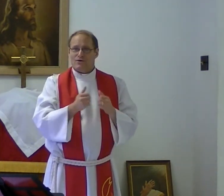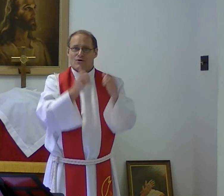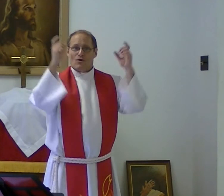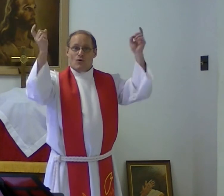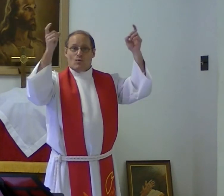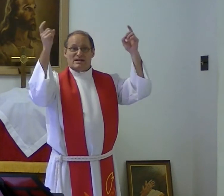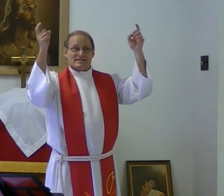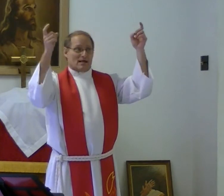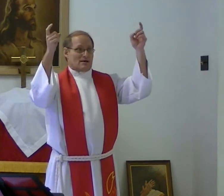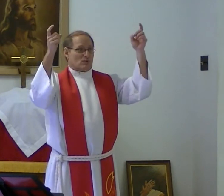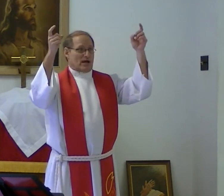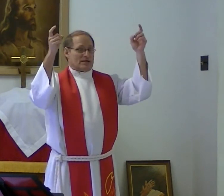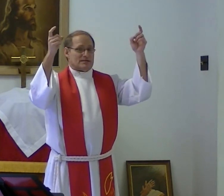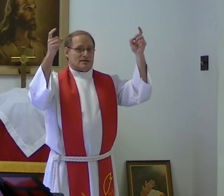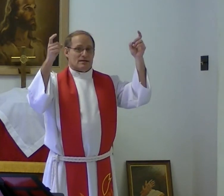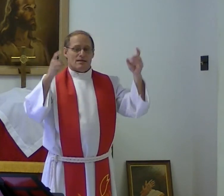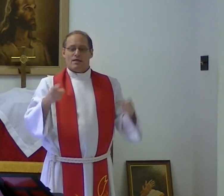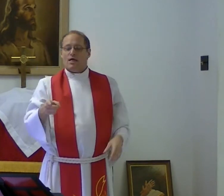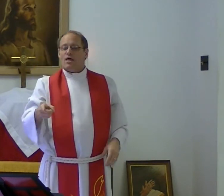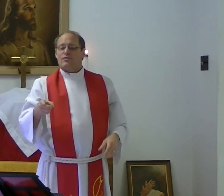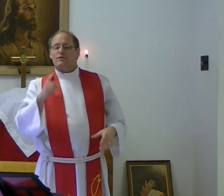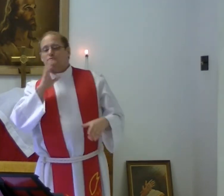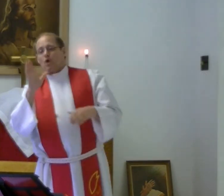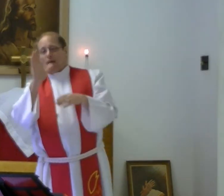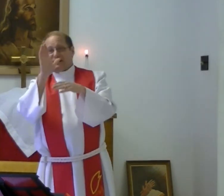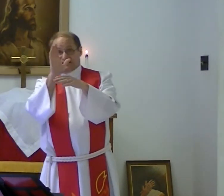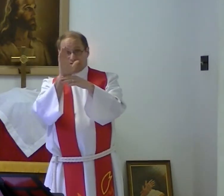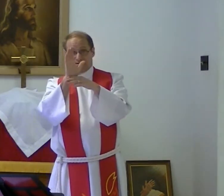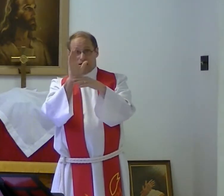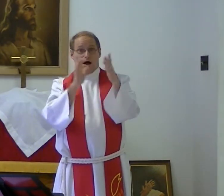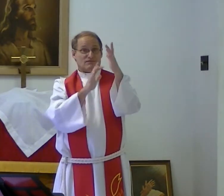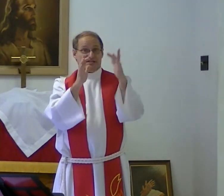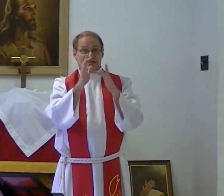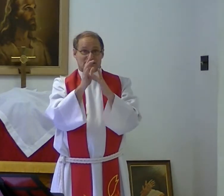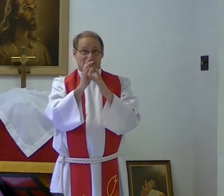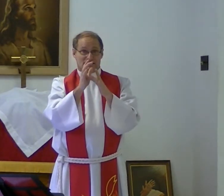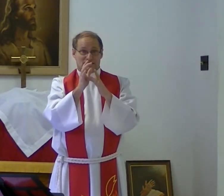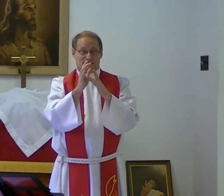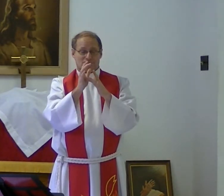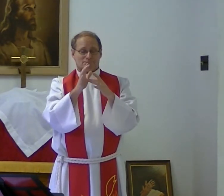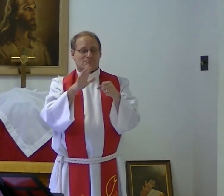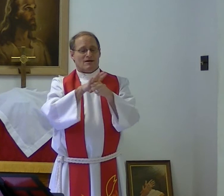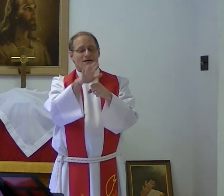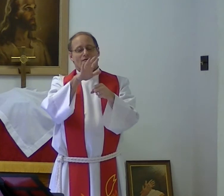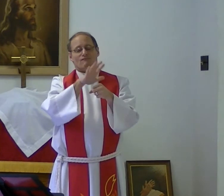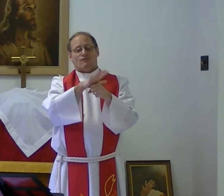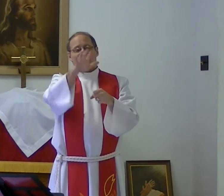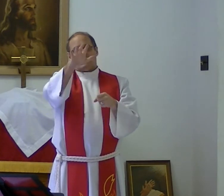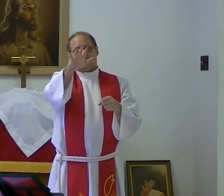we celebrate the promise of Jesus' fulfillment.